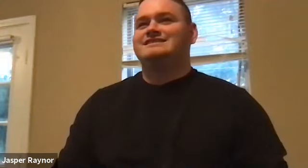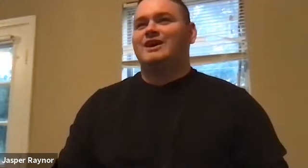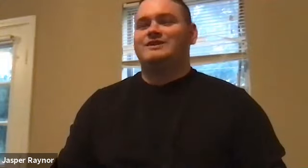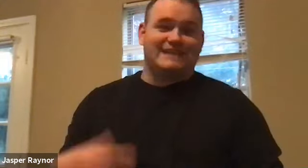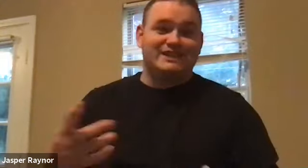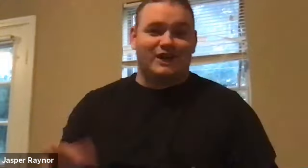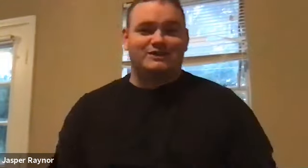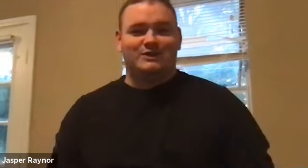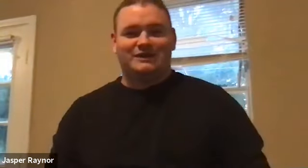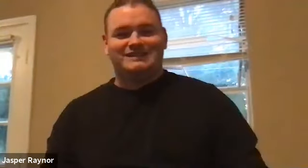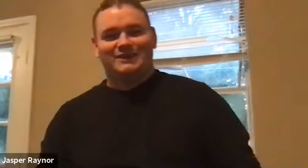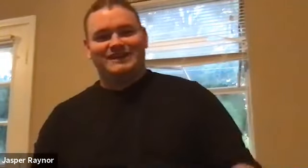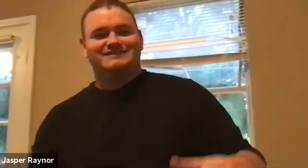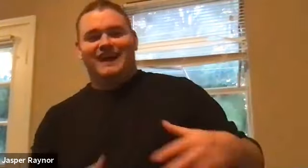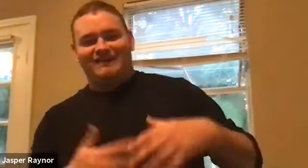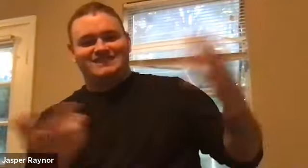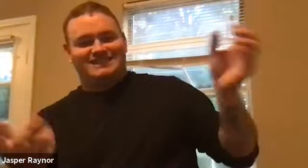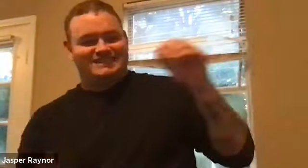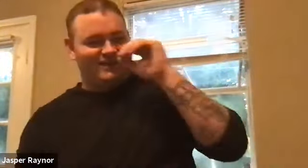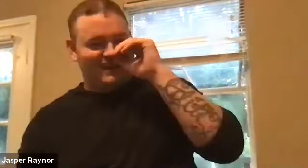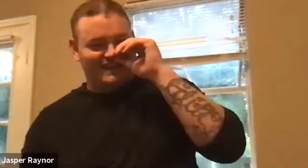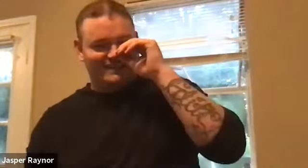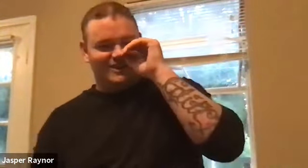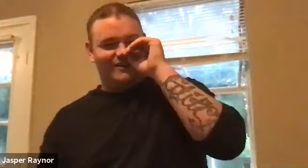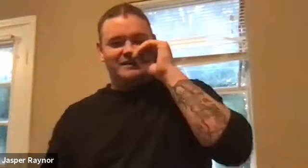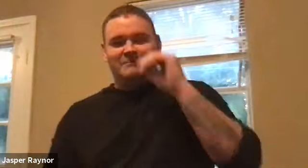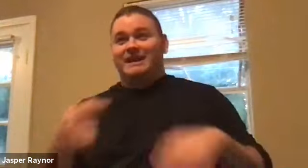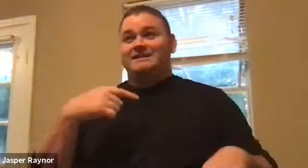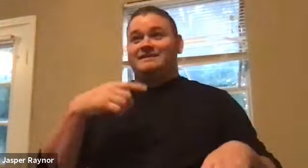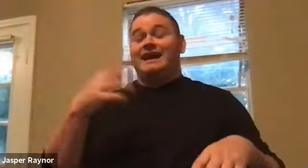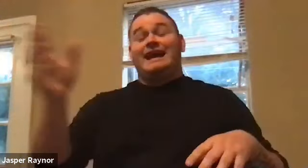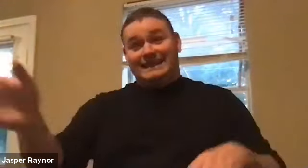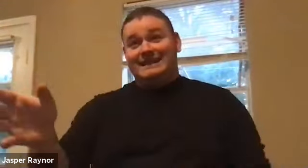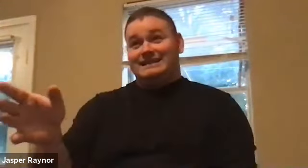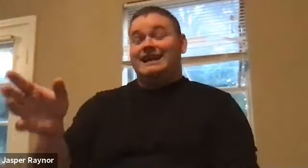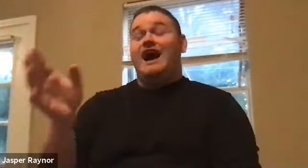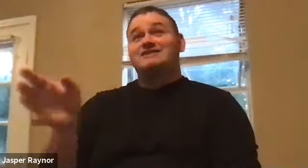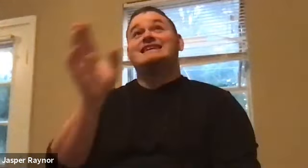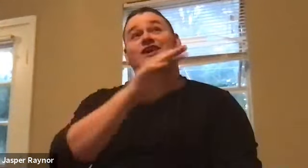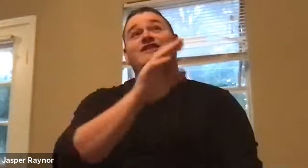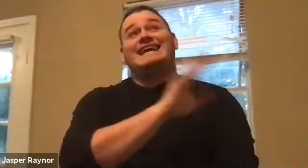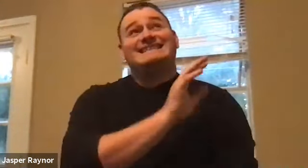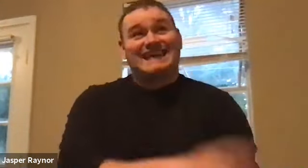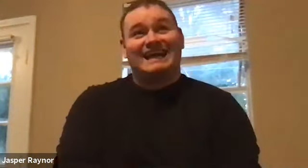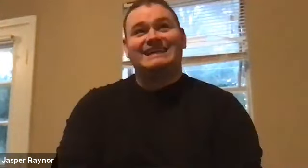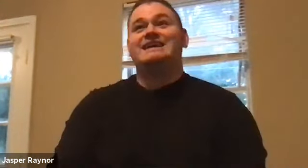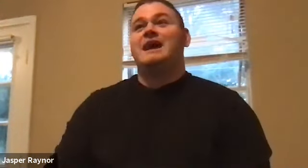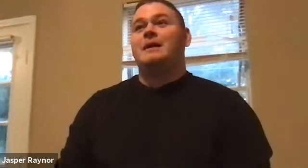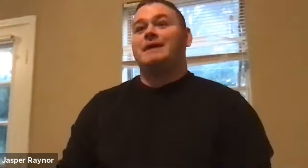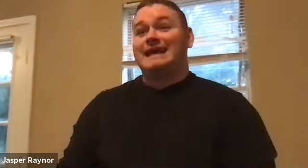no, because he could talk too, and so he obviously can tell that I can't talk, but he can obviously tell that I can't sing. But I